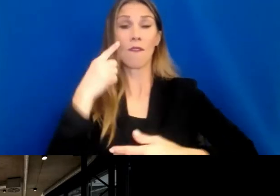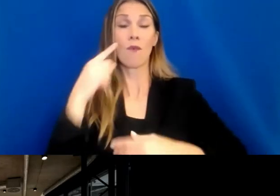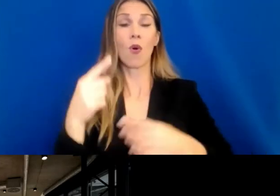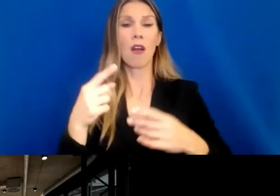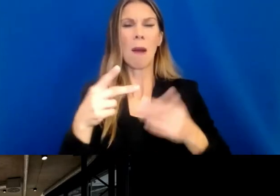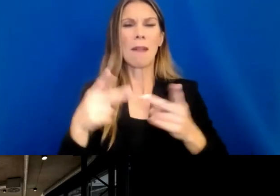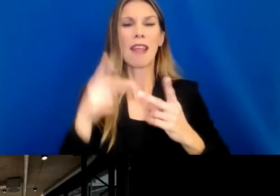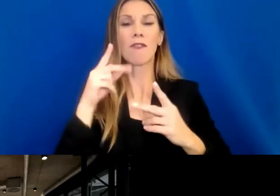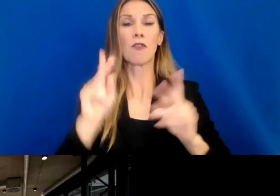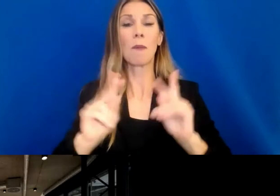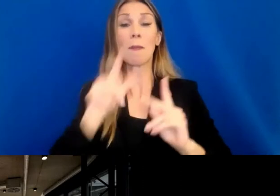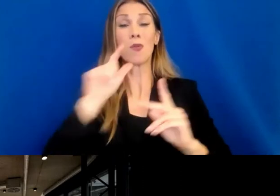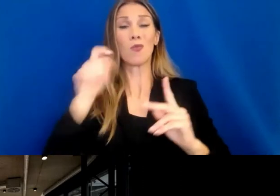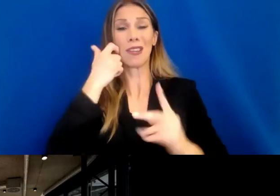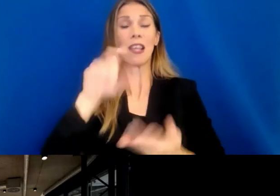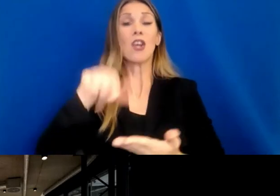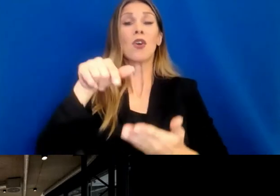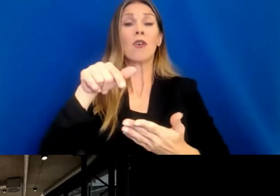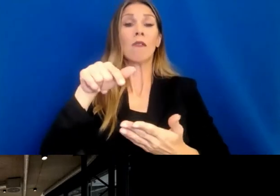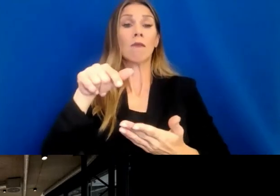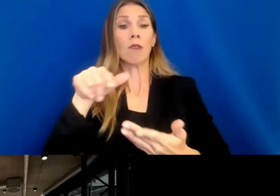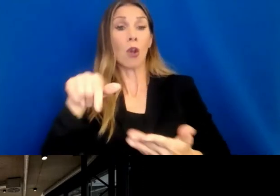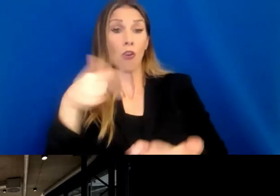for graduate students to join in and